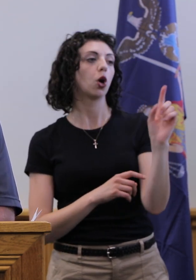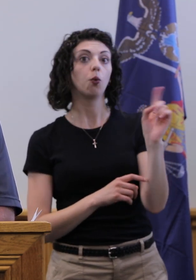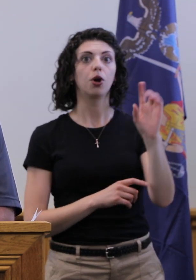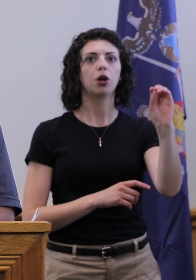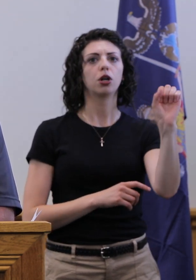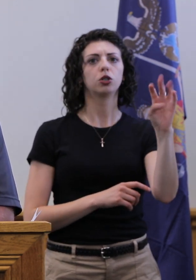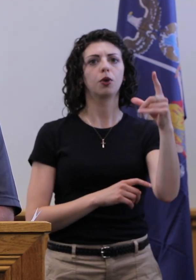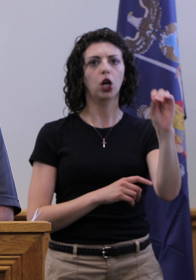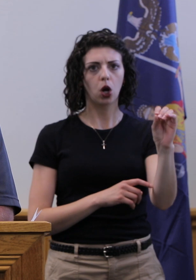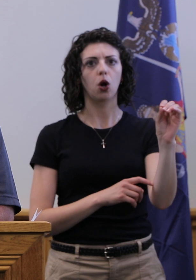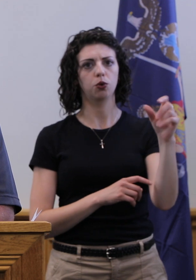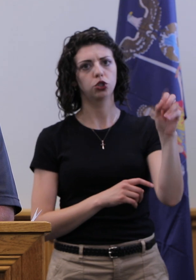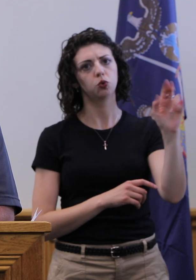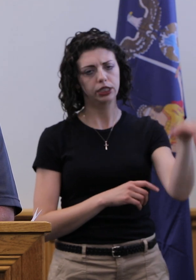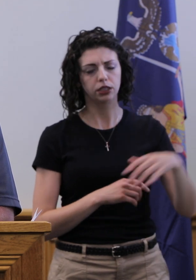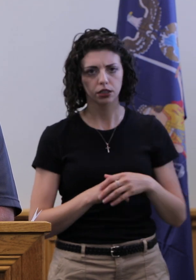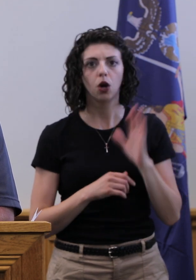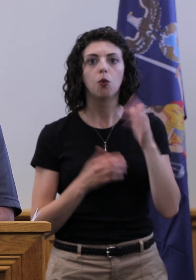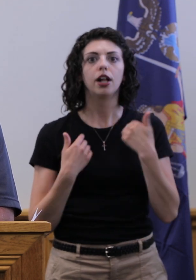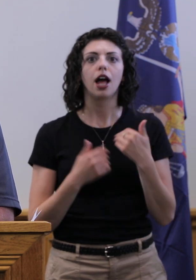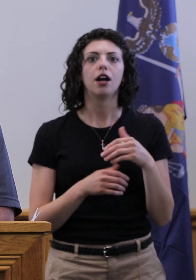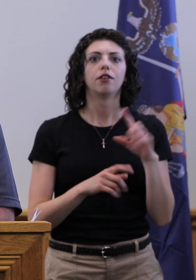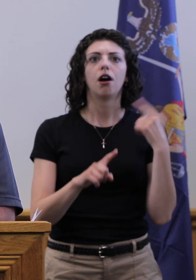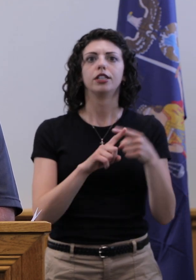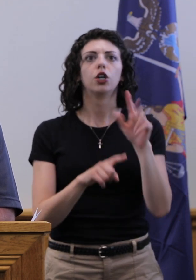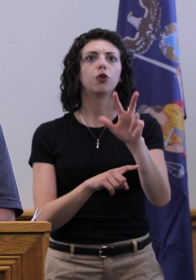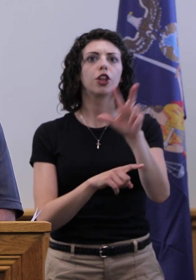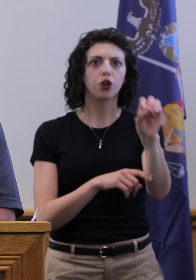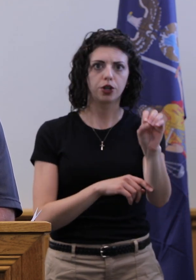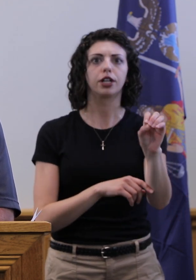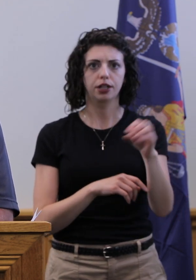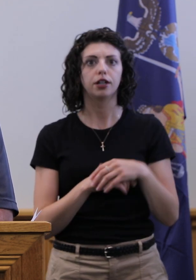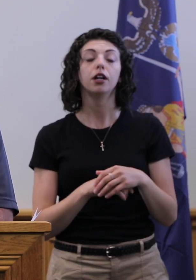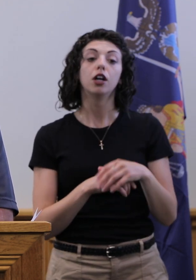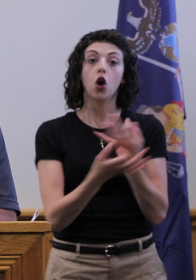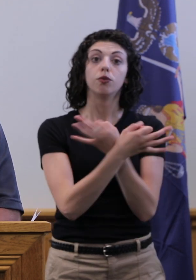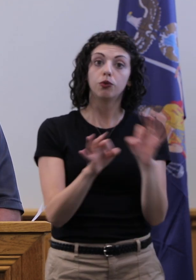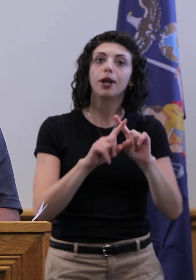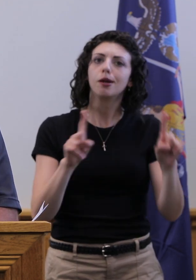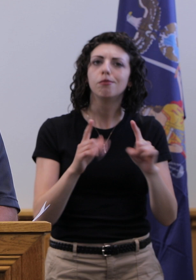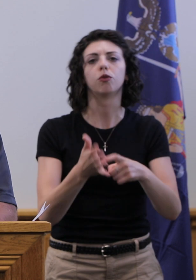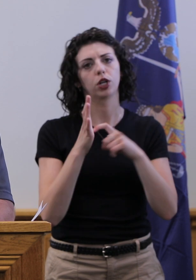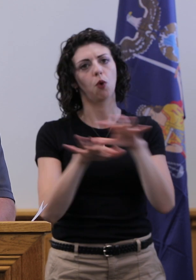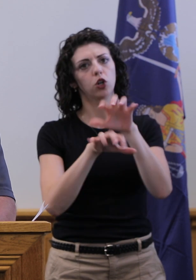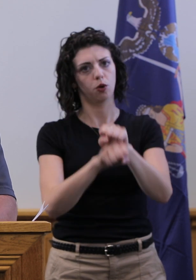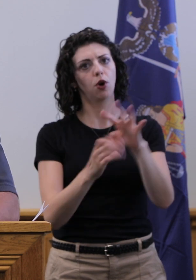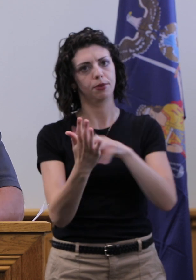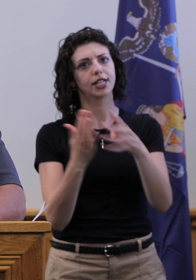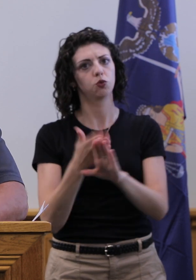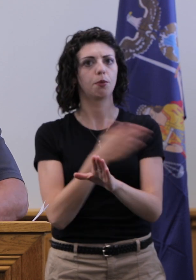from 10 a.m. to 3:30 p.m. The tests are free, but appointments are needed. To make an appointment, call